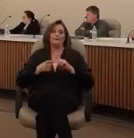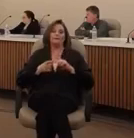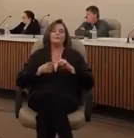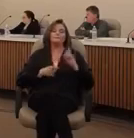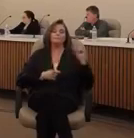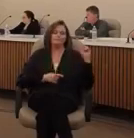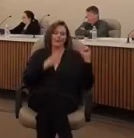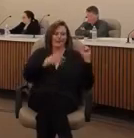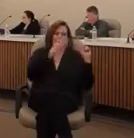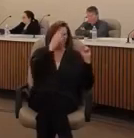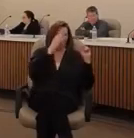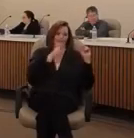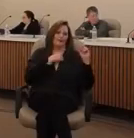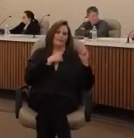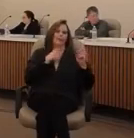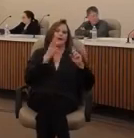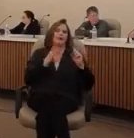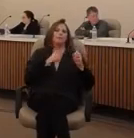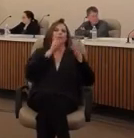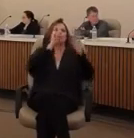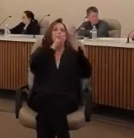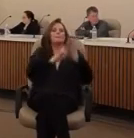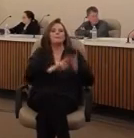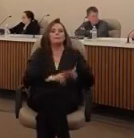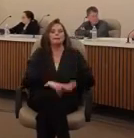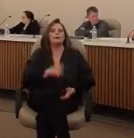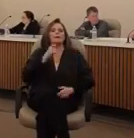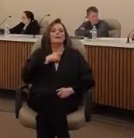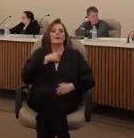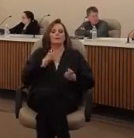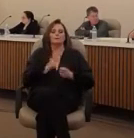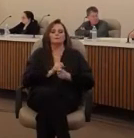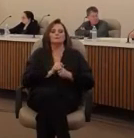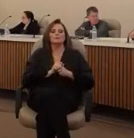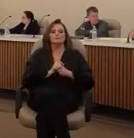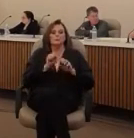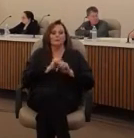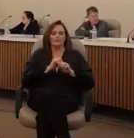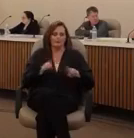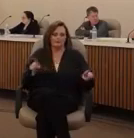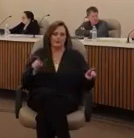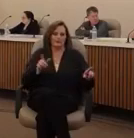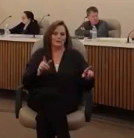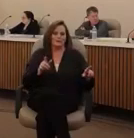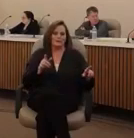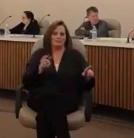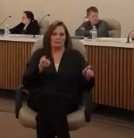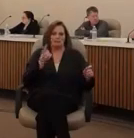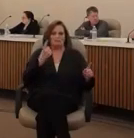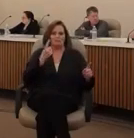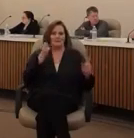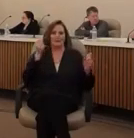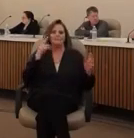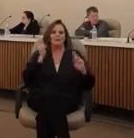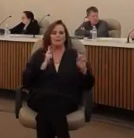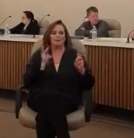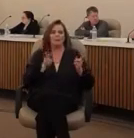I know there was a petition that went around, and I realize I understand a lot of people that had signed it